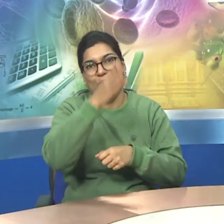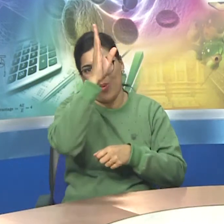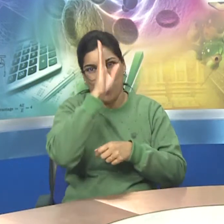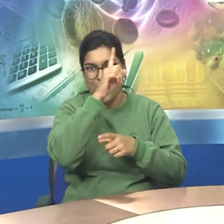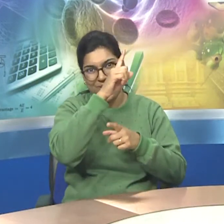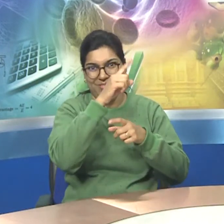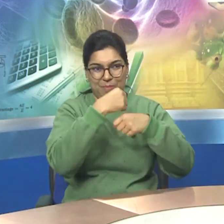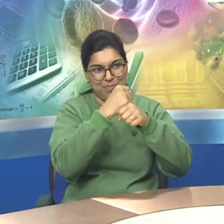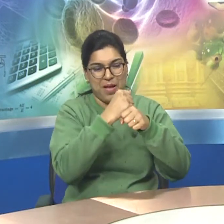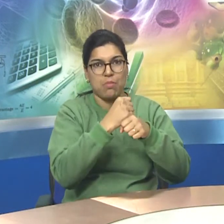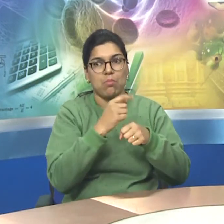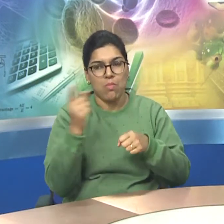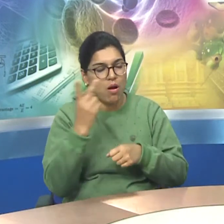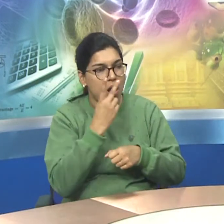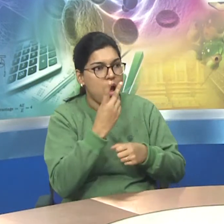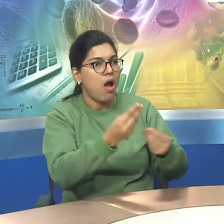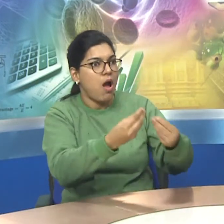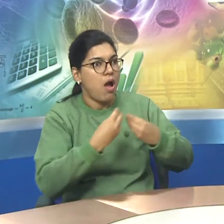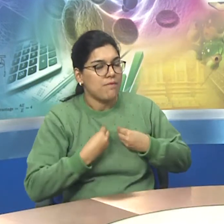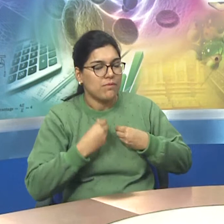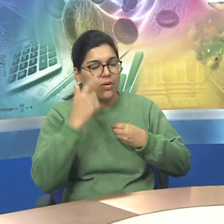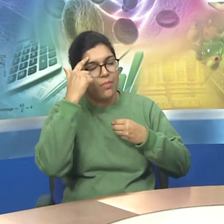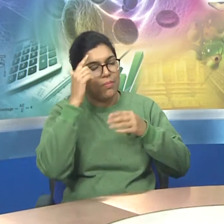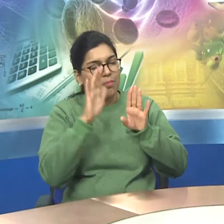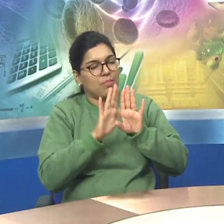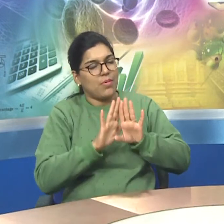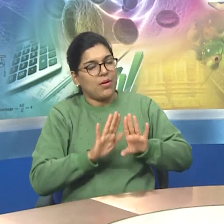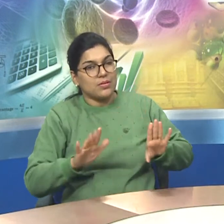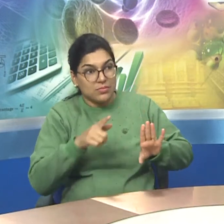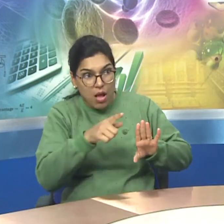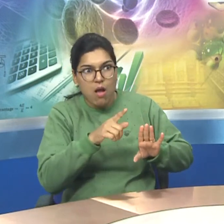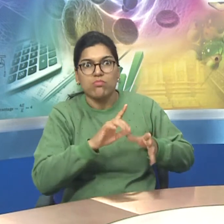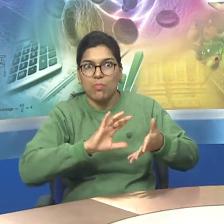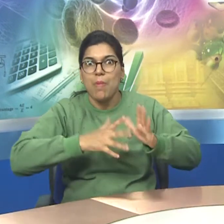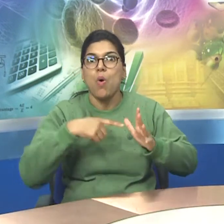nature and also be thankful to God.